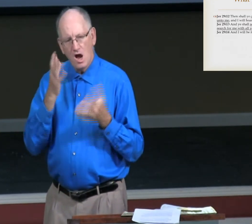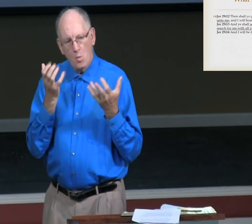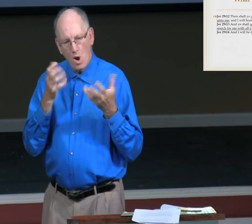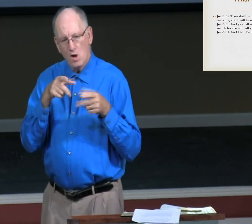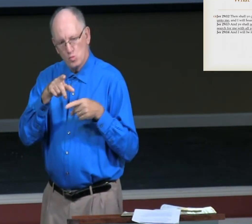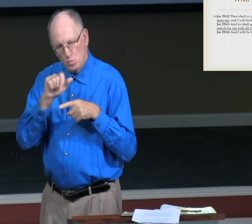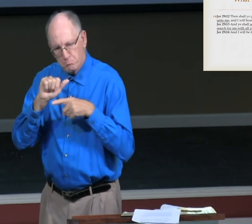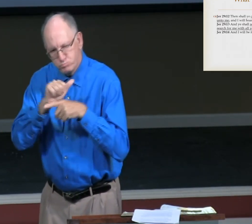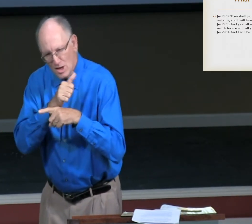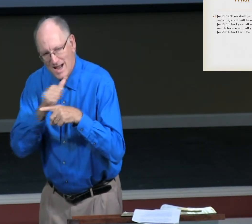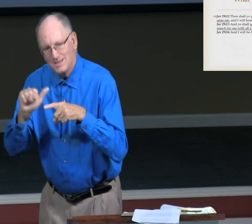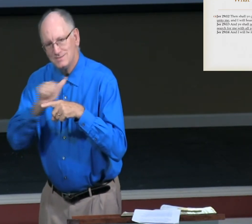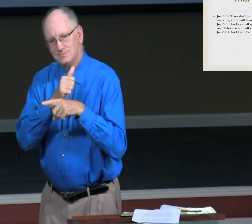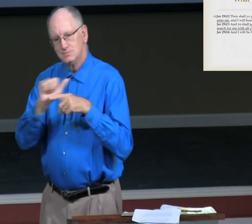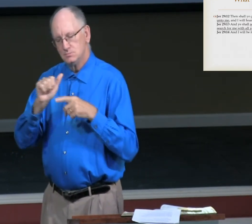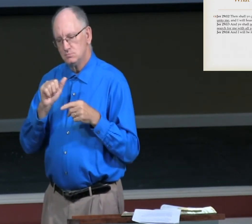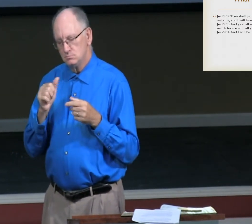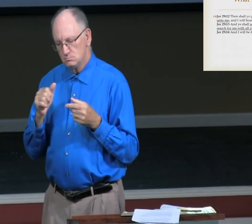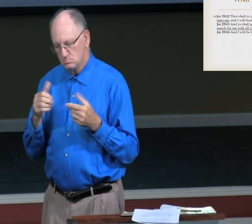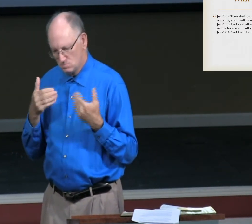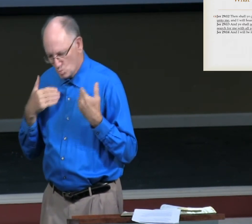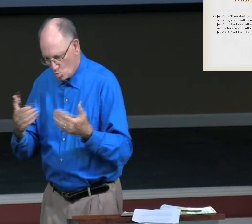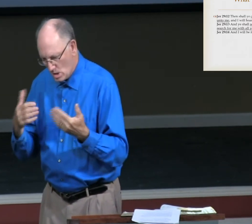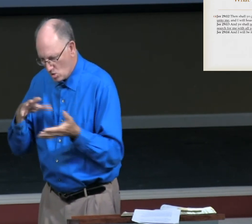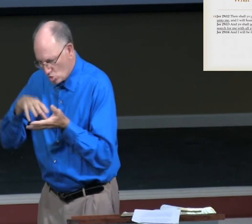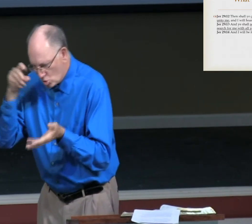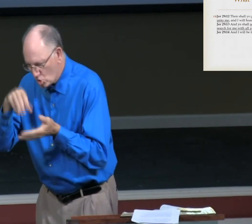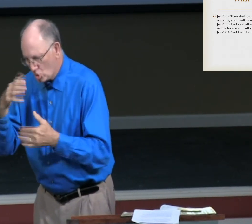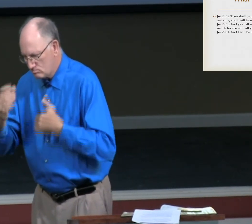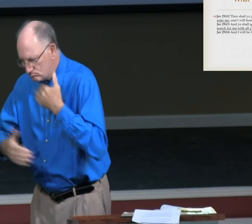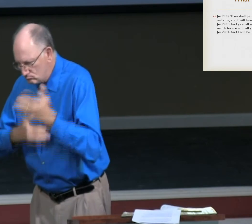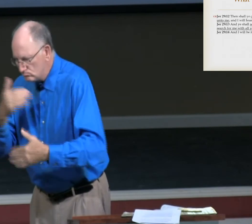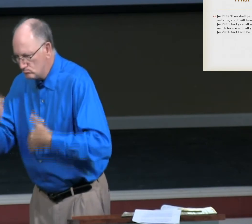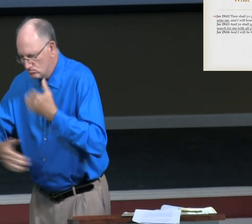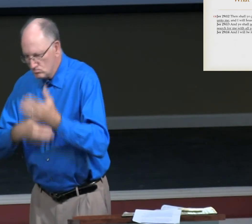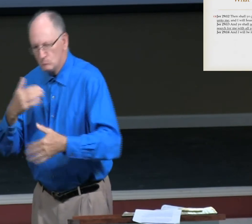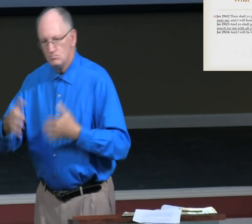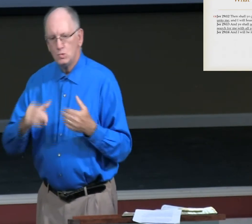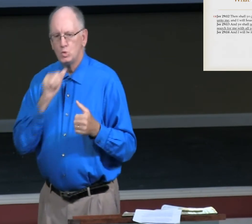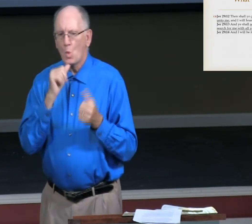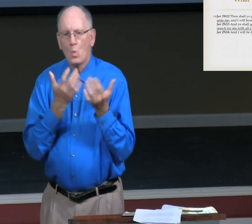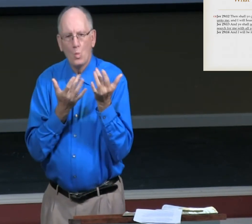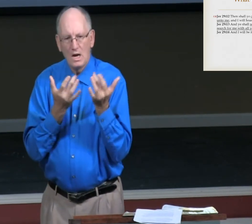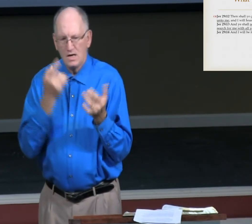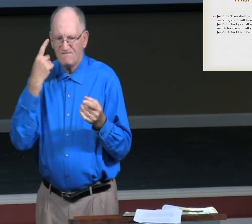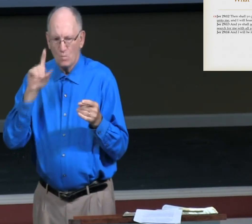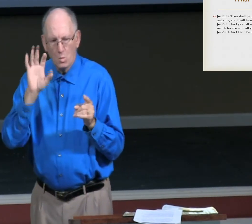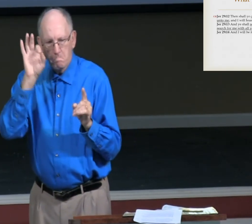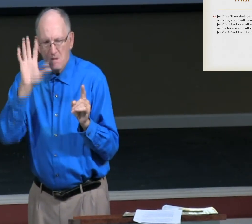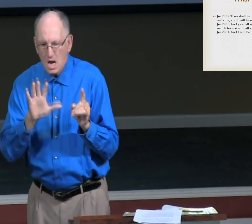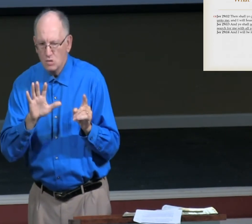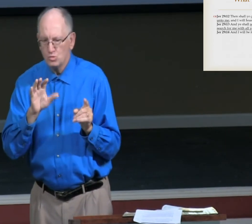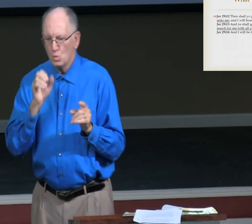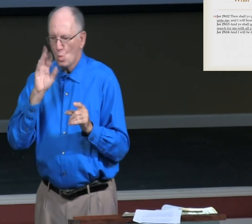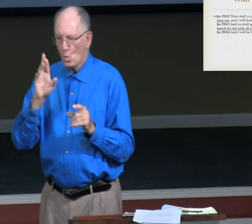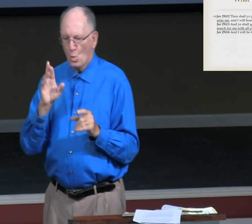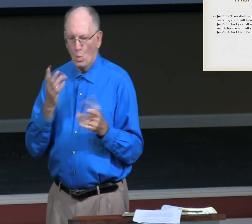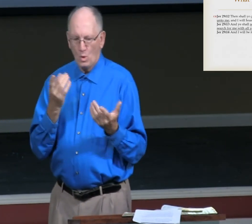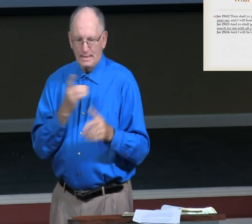do. Read. Practice what you learned. And then continue to learn. Don't wait for the